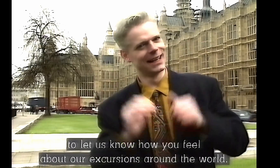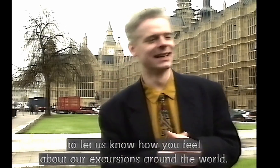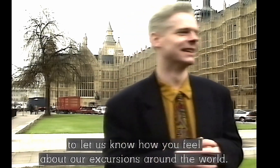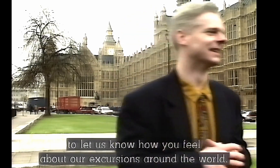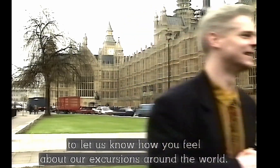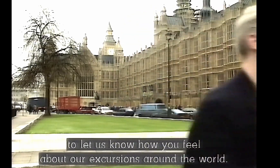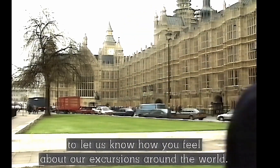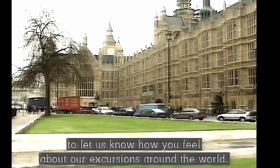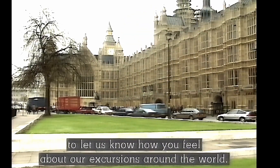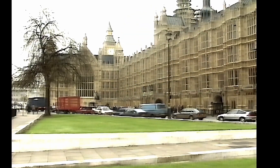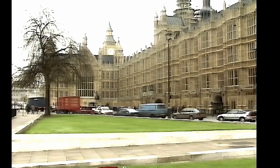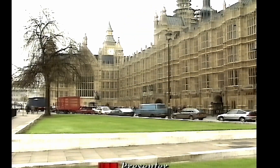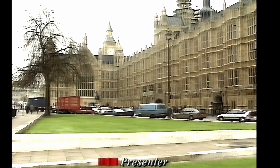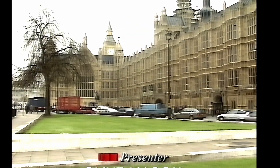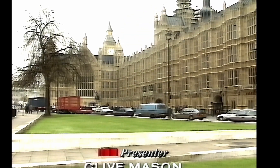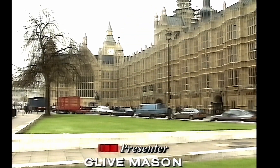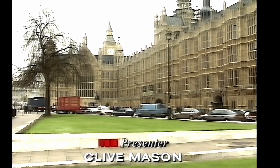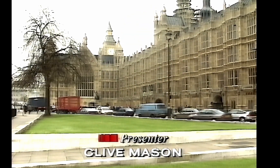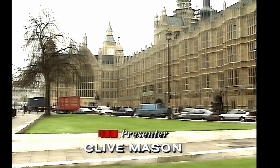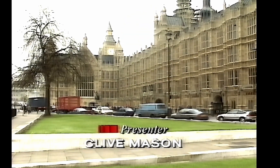nationwide attention to the needs of deaf people.